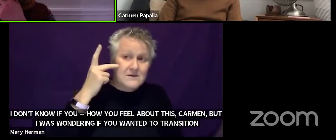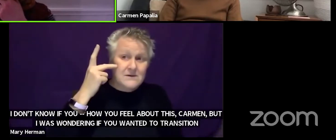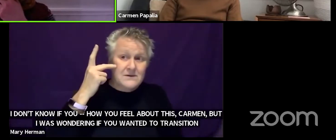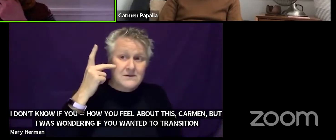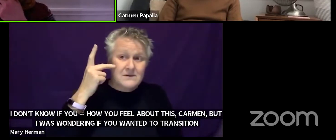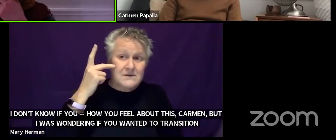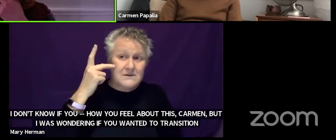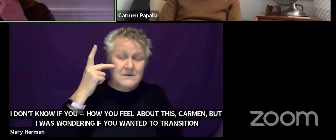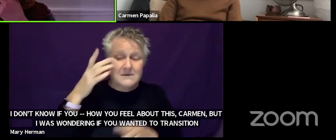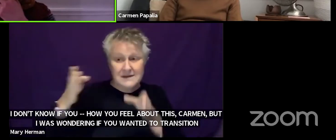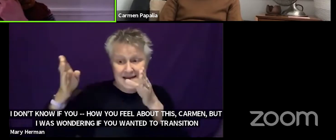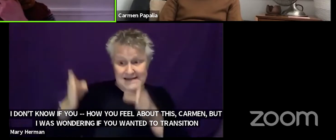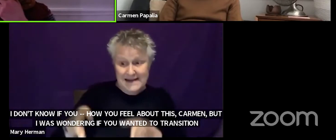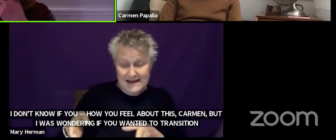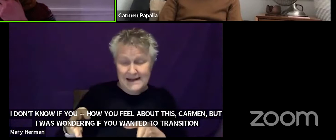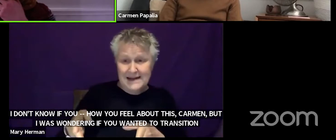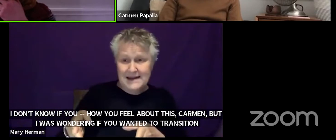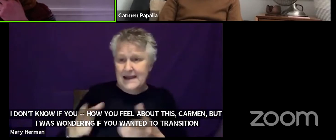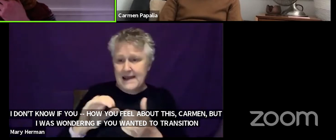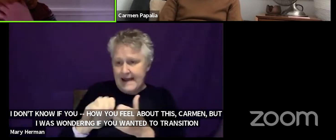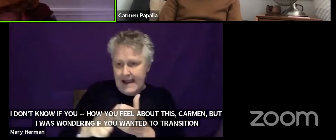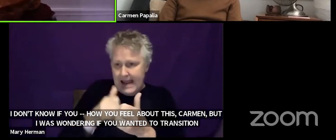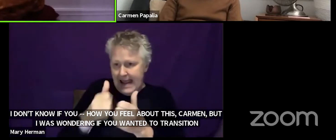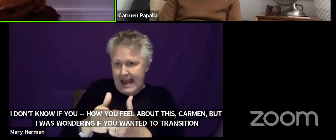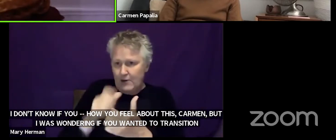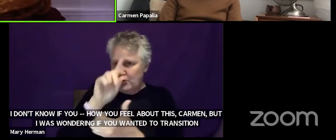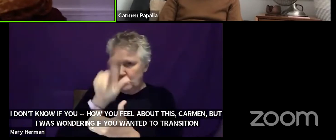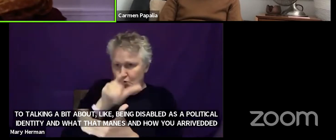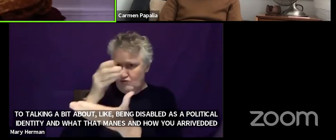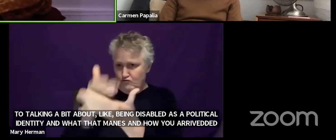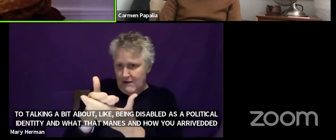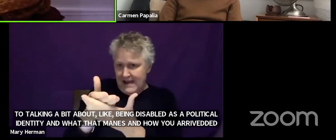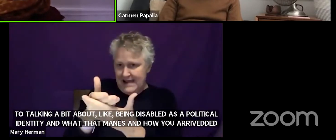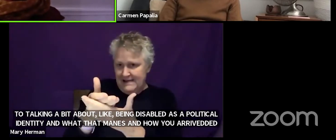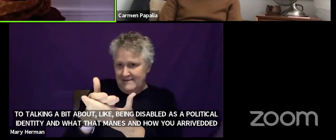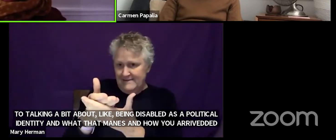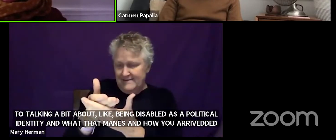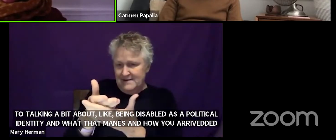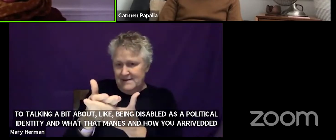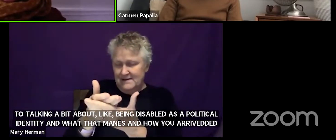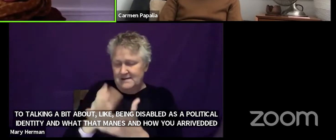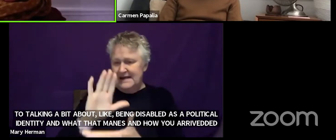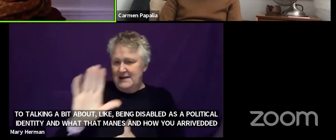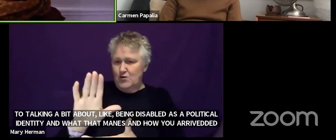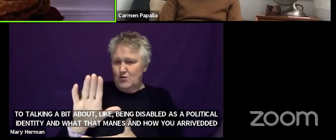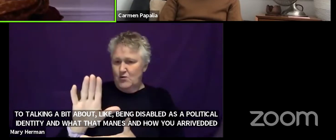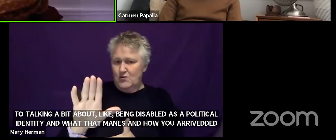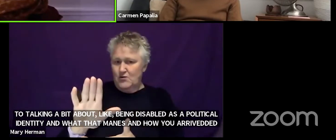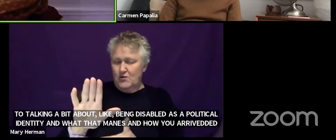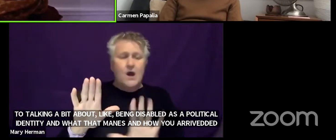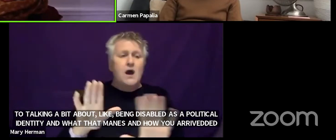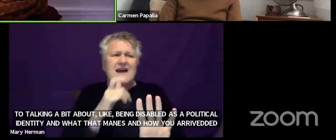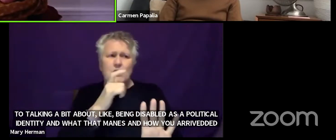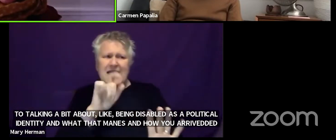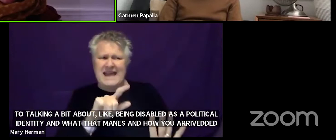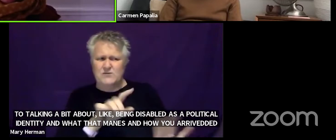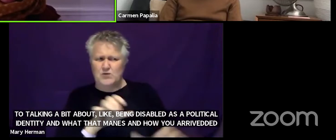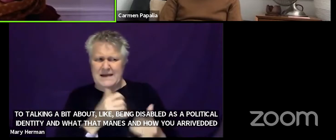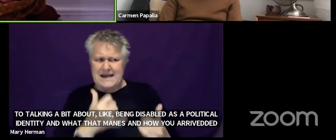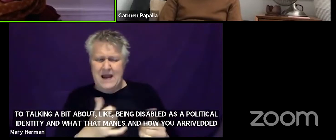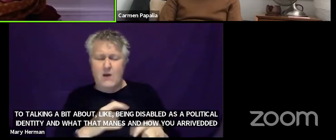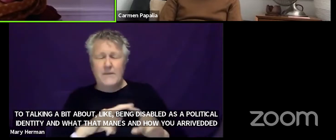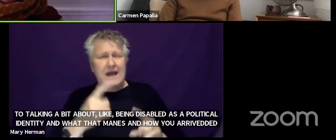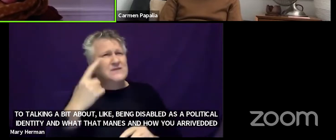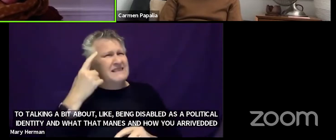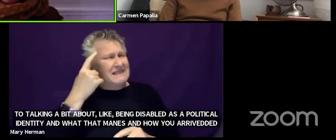you arrived there. And I do actually I don't have to do this right now, but I was thinking about this